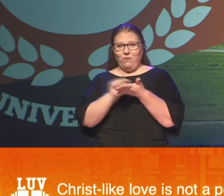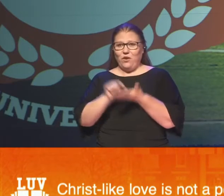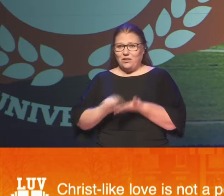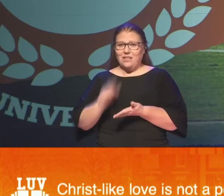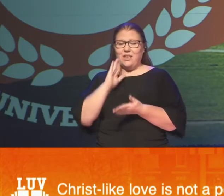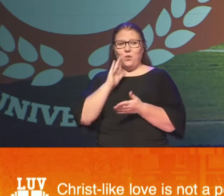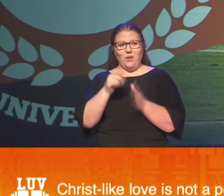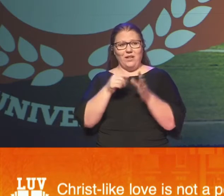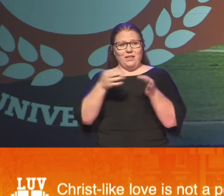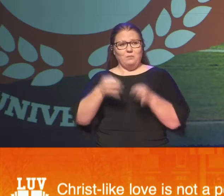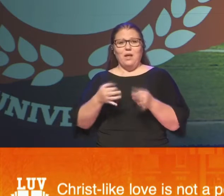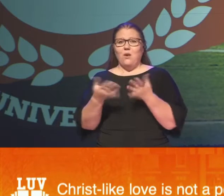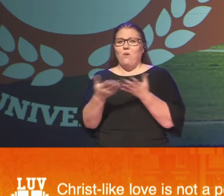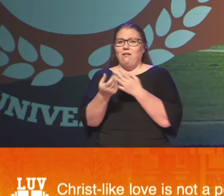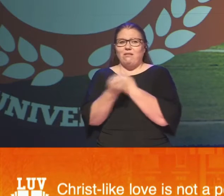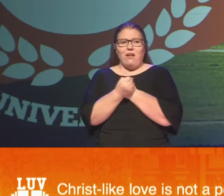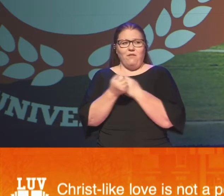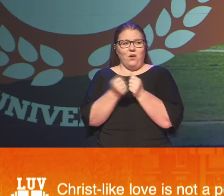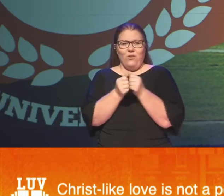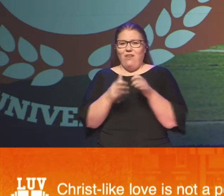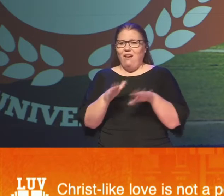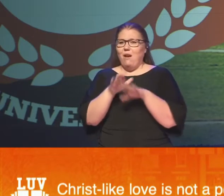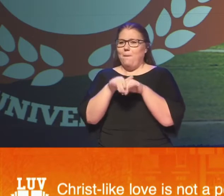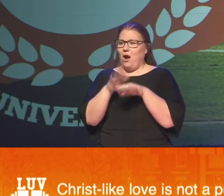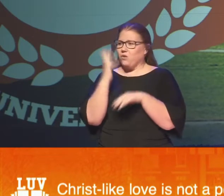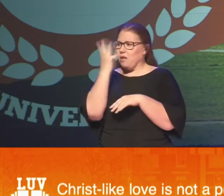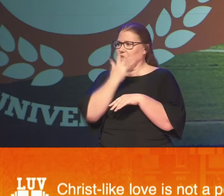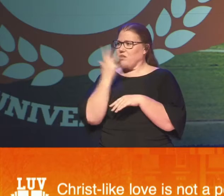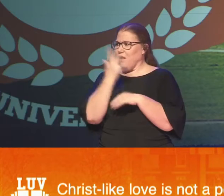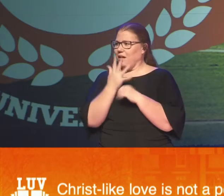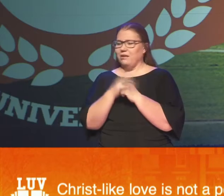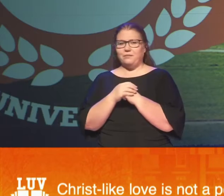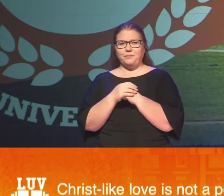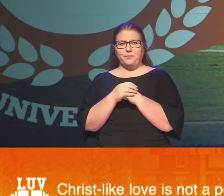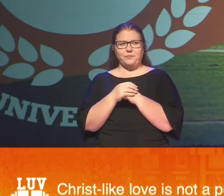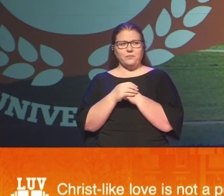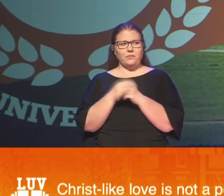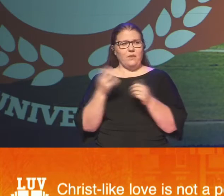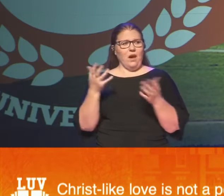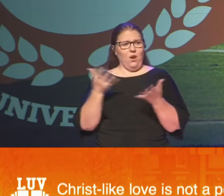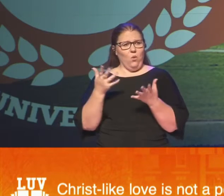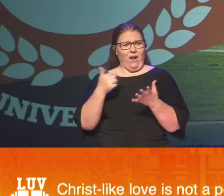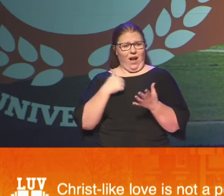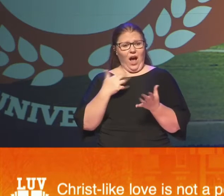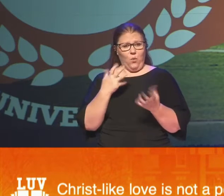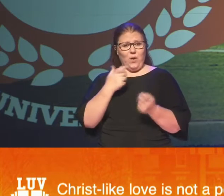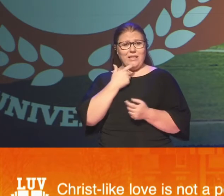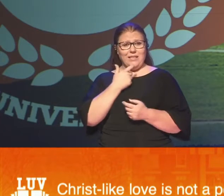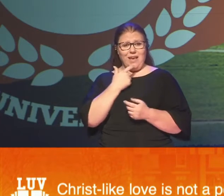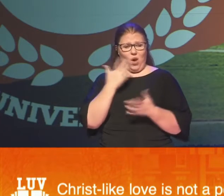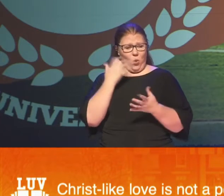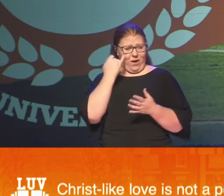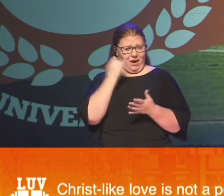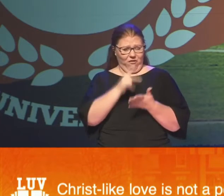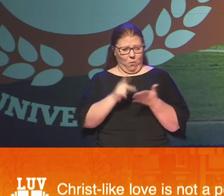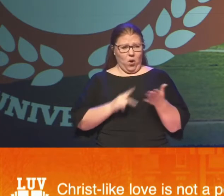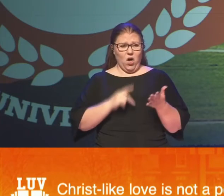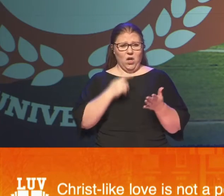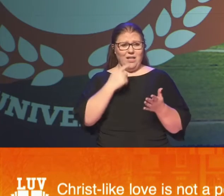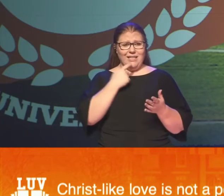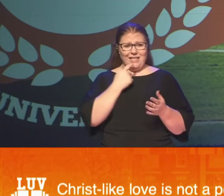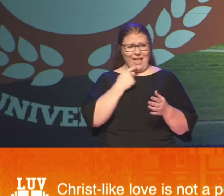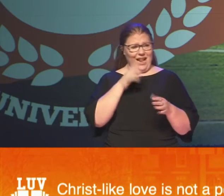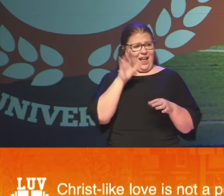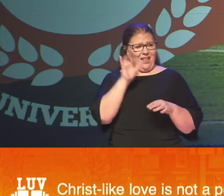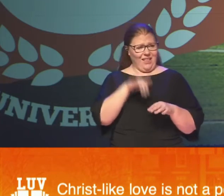what loving without hypocrisy looks like. And by extension, what I'd like to say is, what if Paul were to write, but this is what hypocrisy